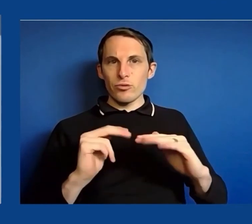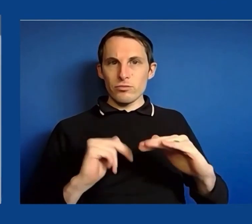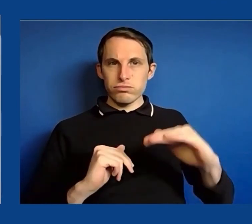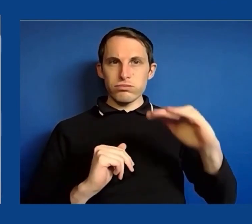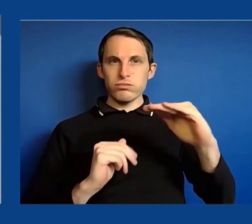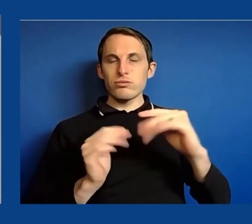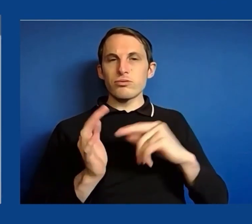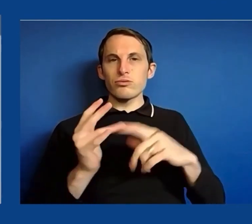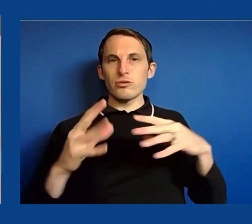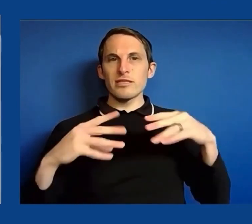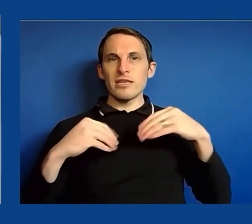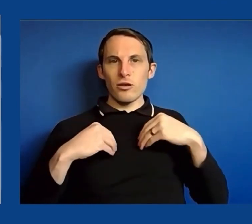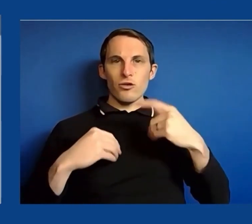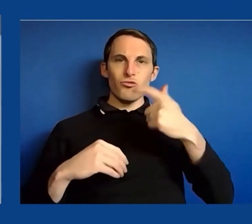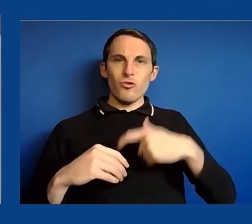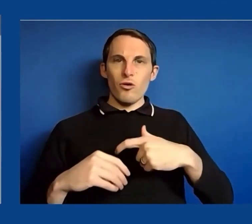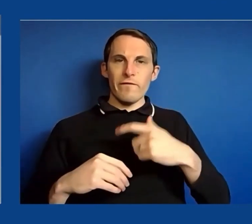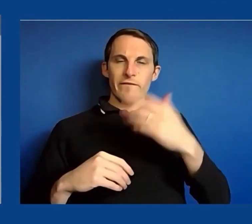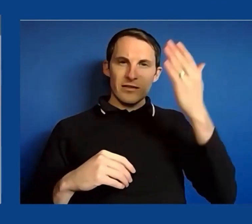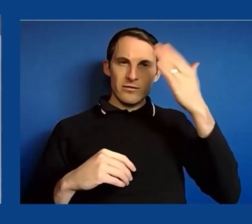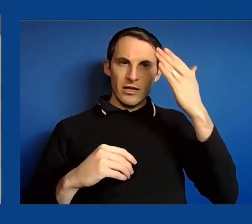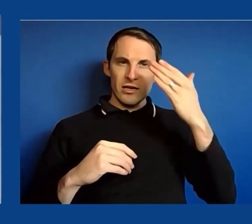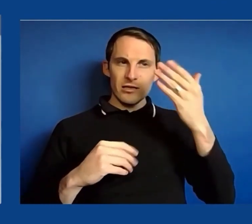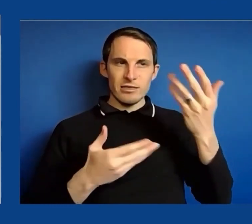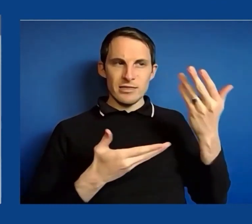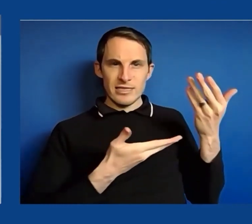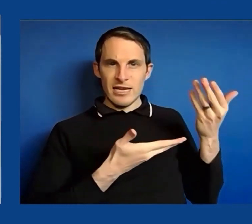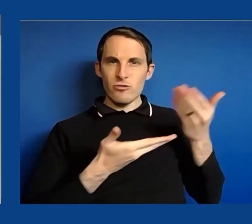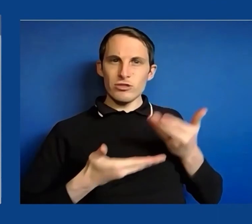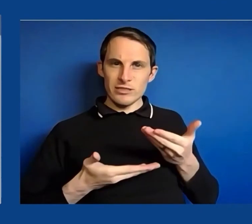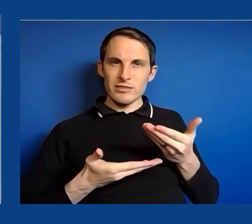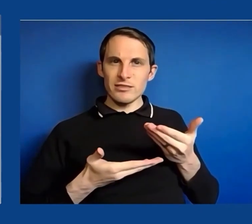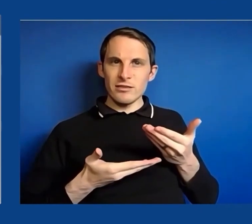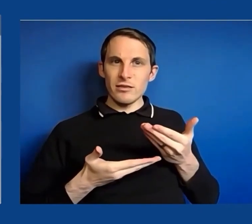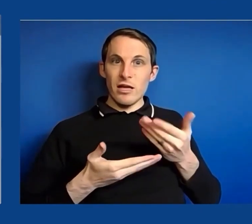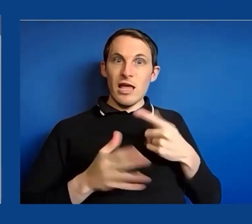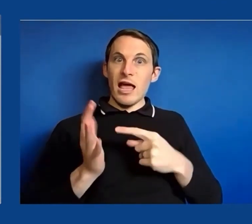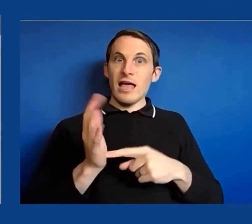and responsibility. You don't realise it at this time.